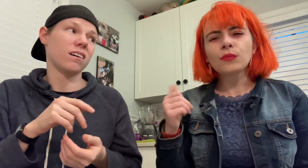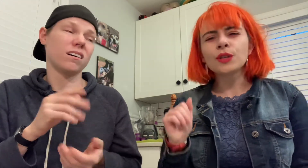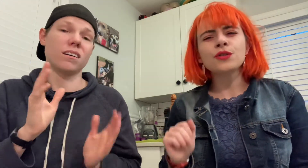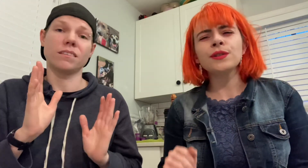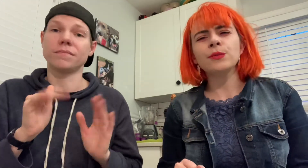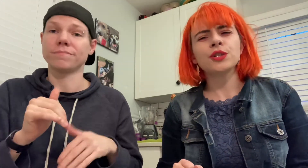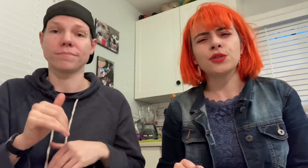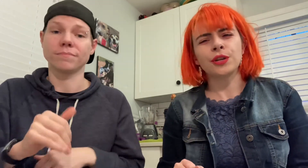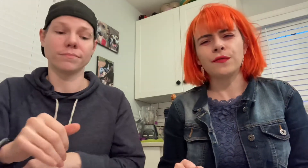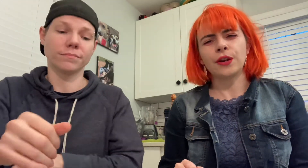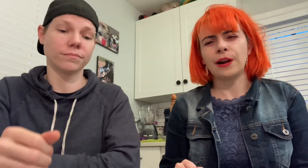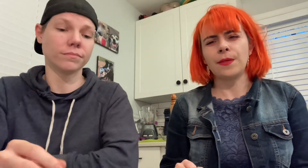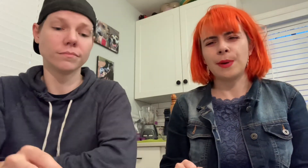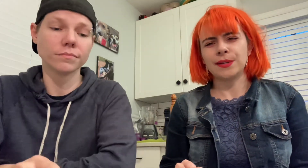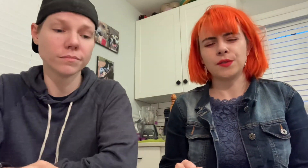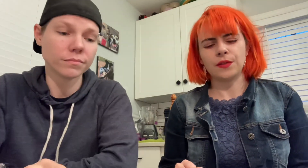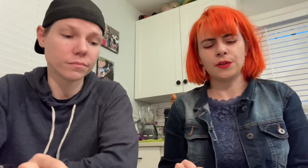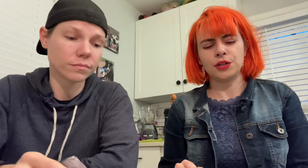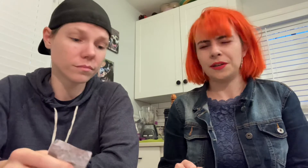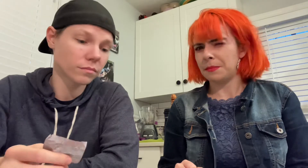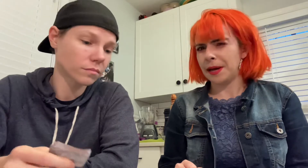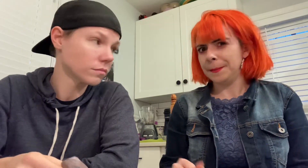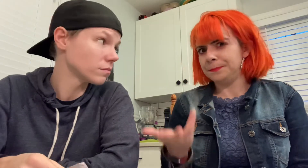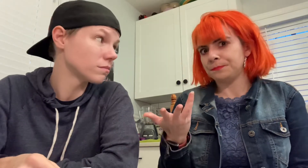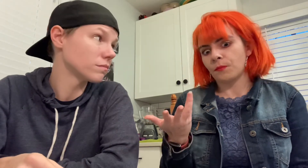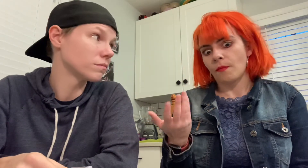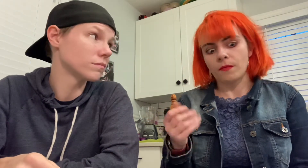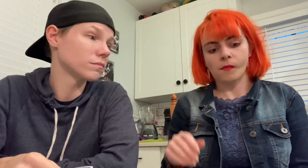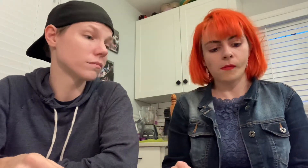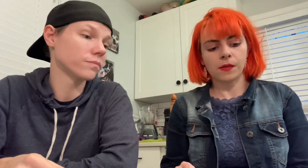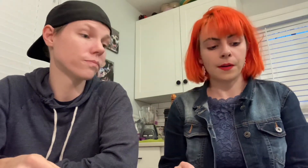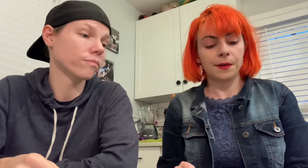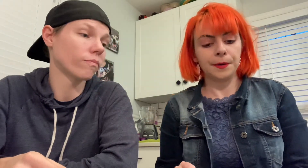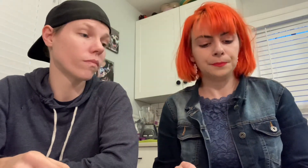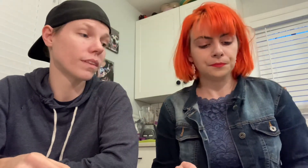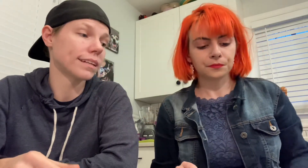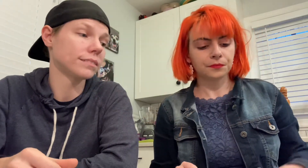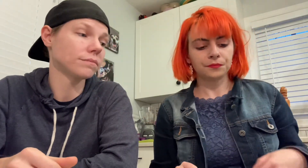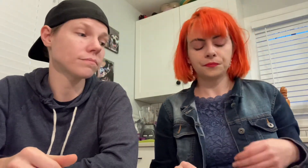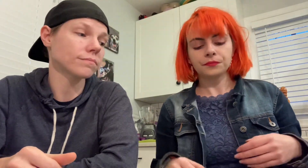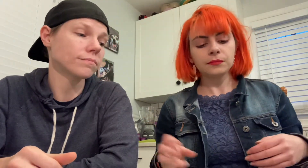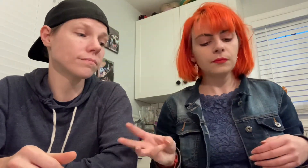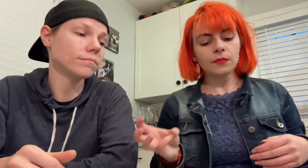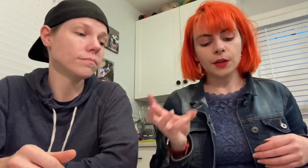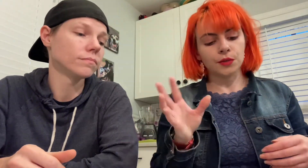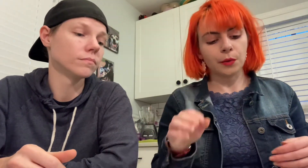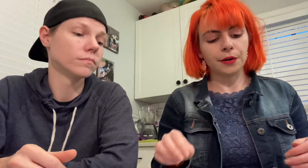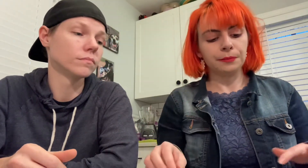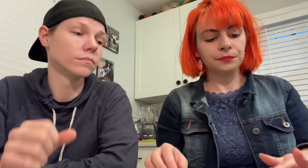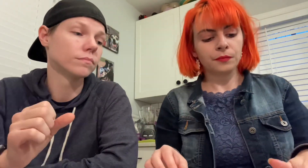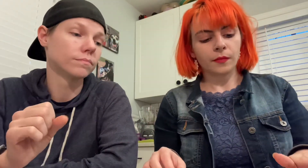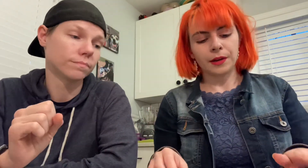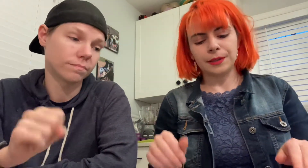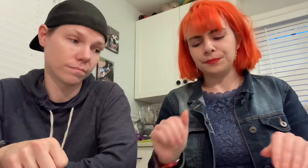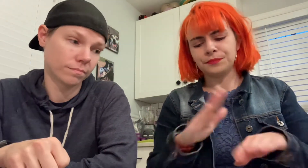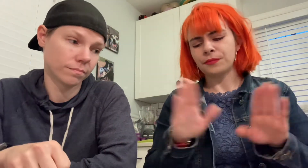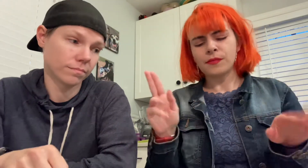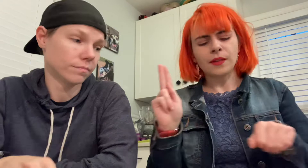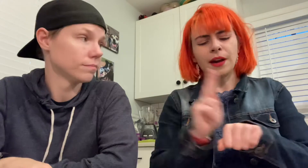She said when she's tried to figure it out in the past that she had to pay. I don't know. That's weird. I don't